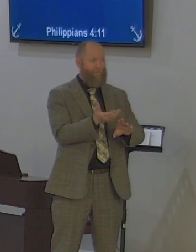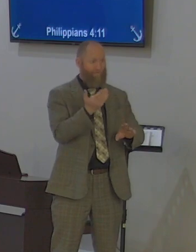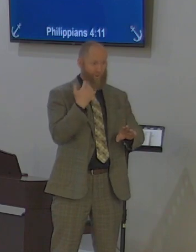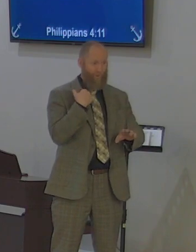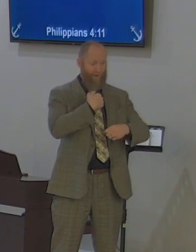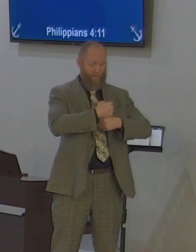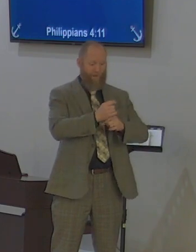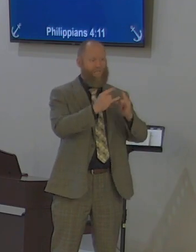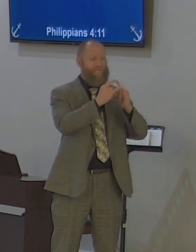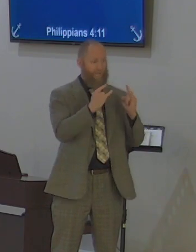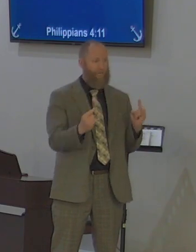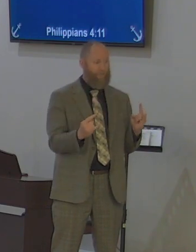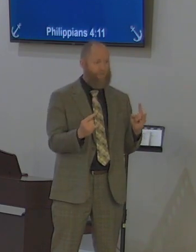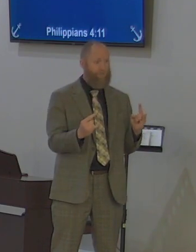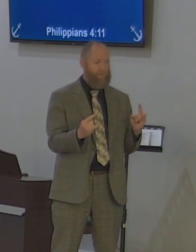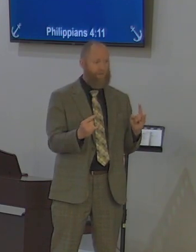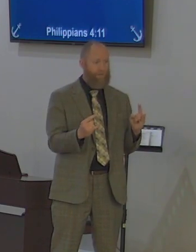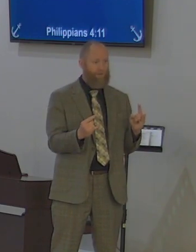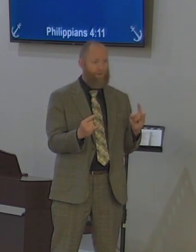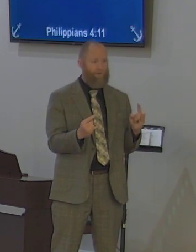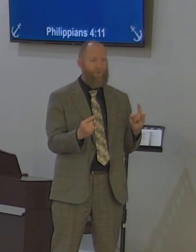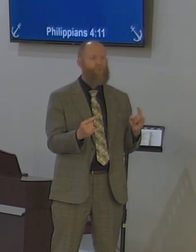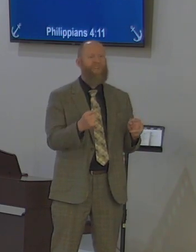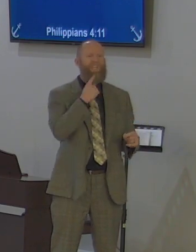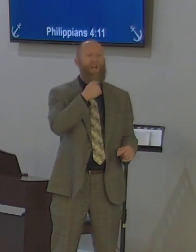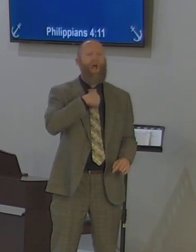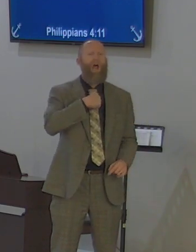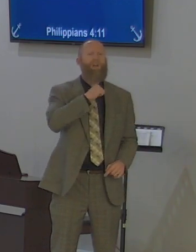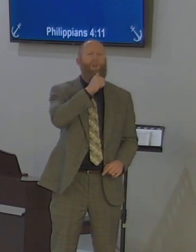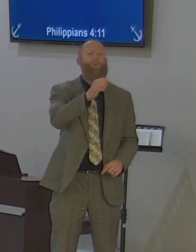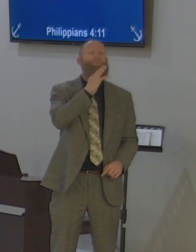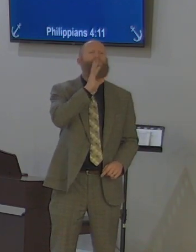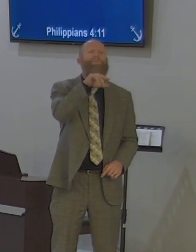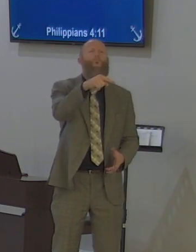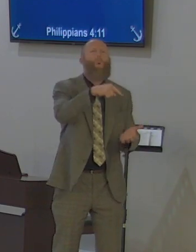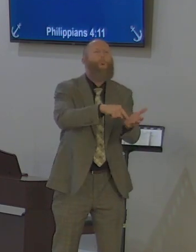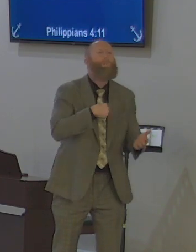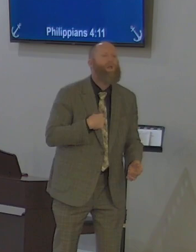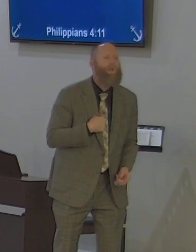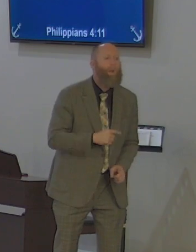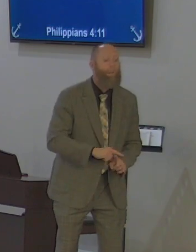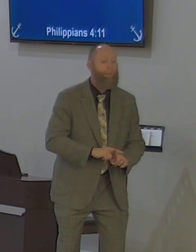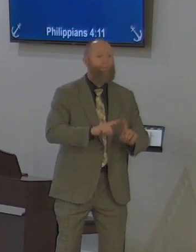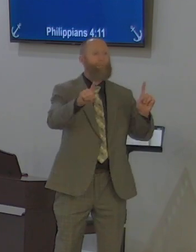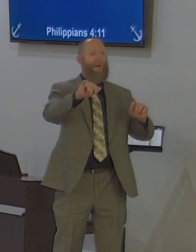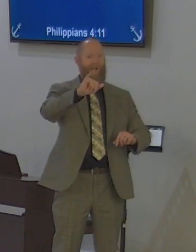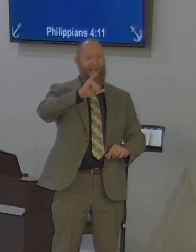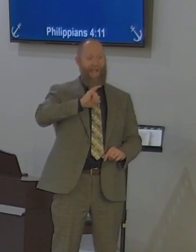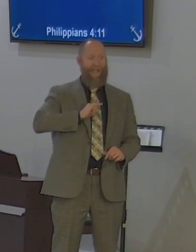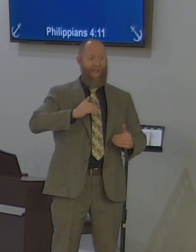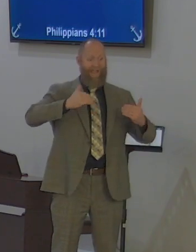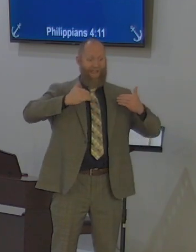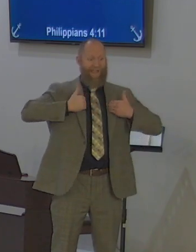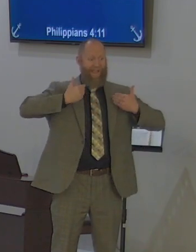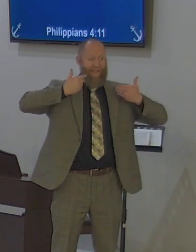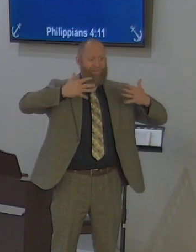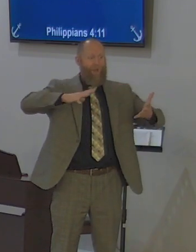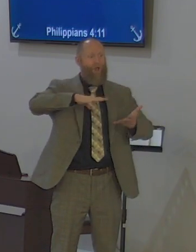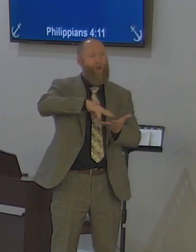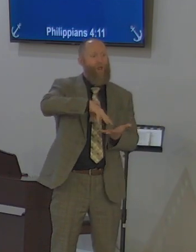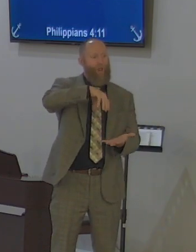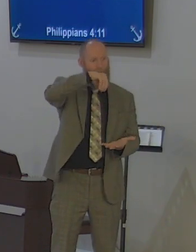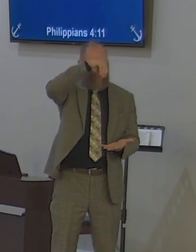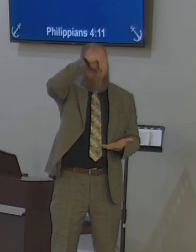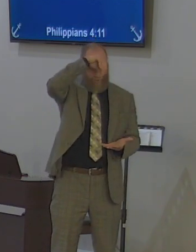to provide his need. He said, not that I speak in respect of want. Listen to this, for I have learned. You catch that? For I have learned...